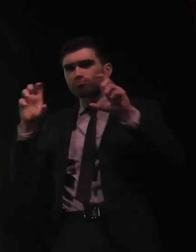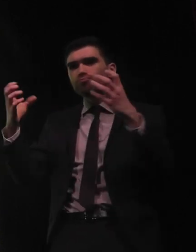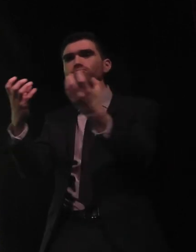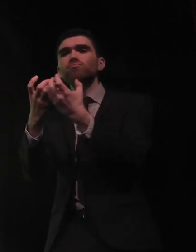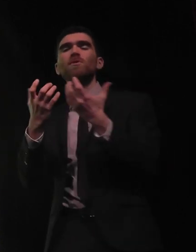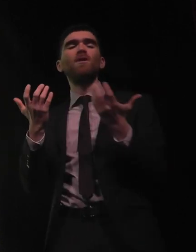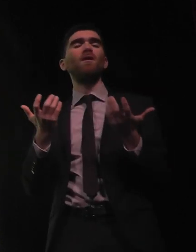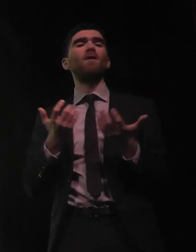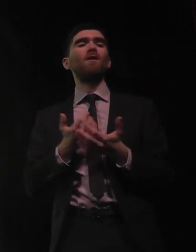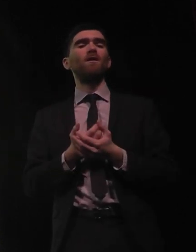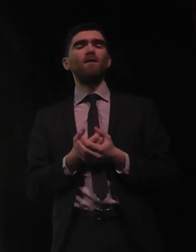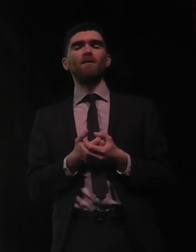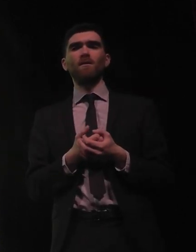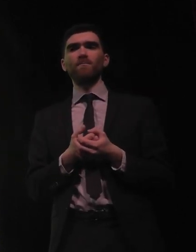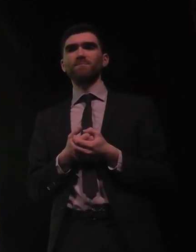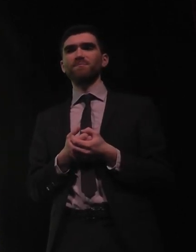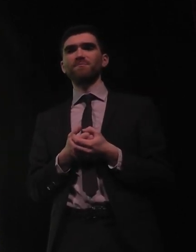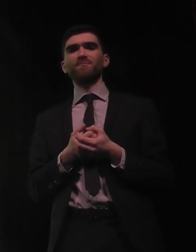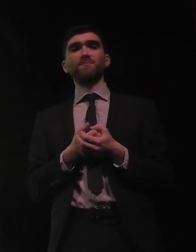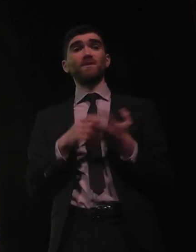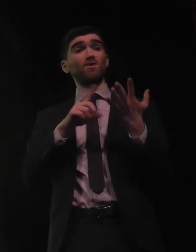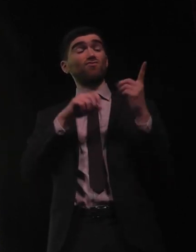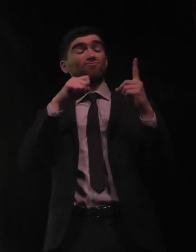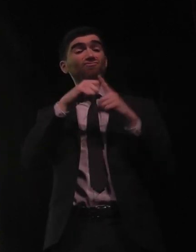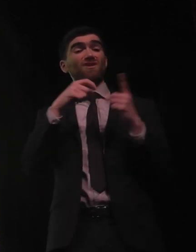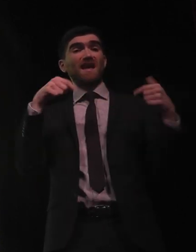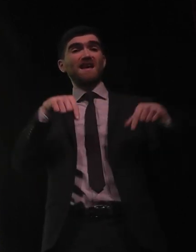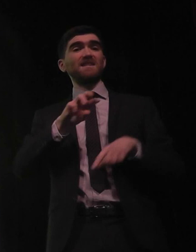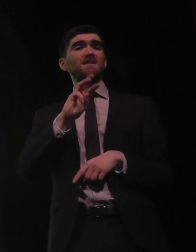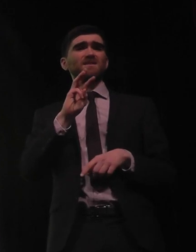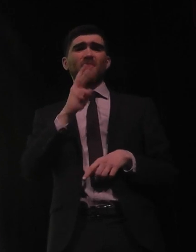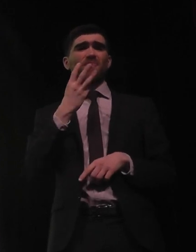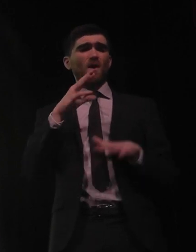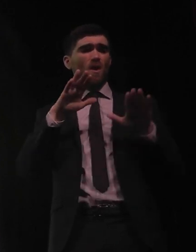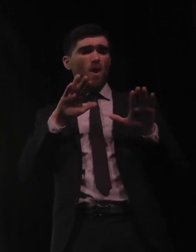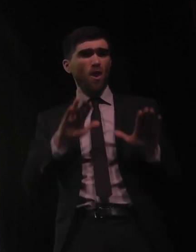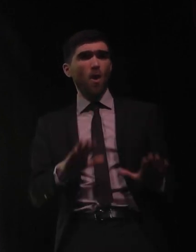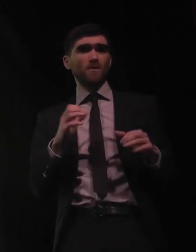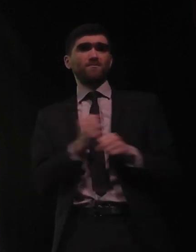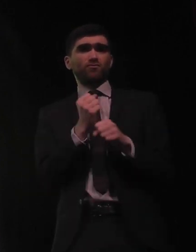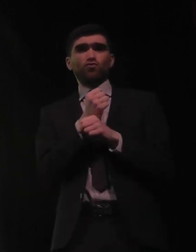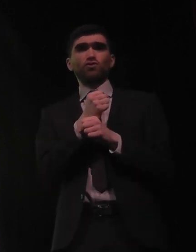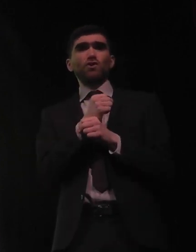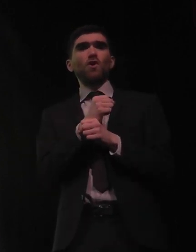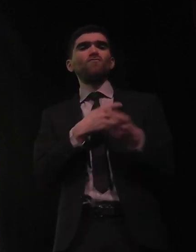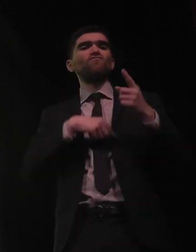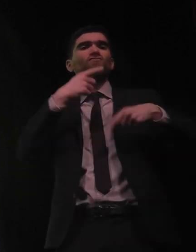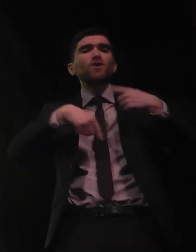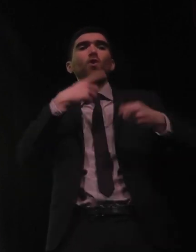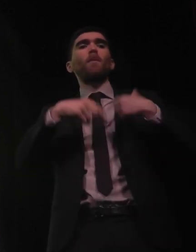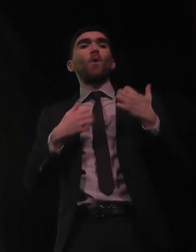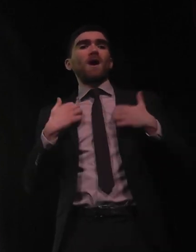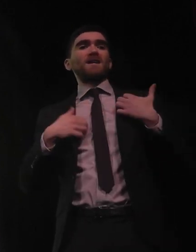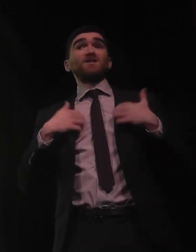The UK is the third lowest producer of renewable energy in the EU. Just look how much